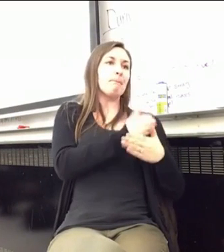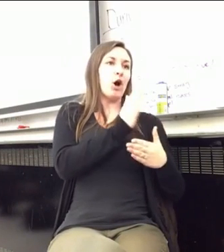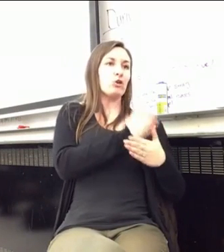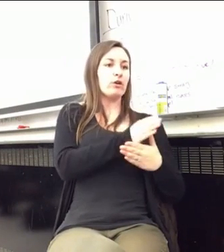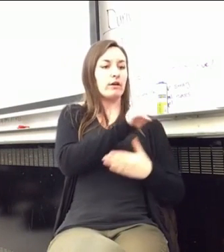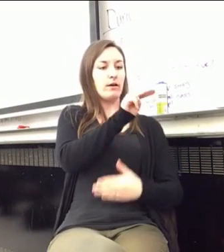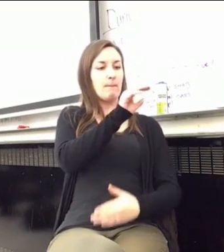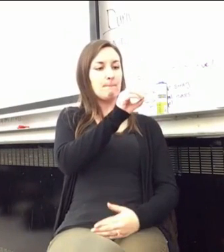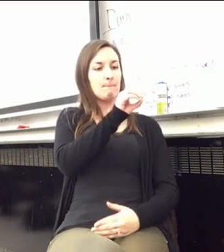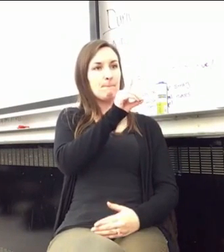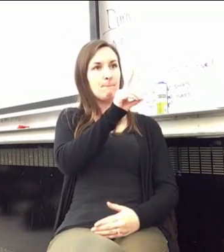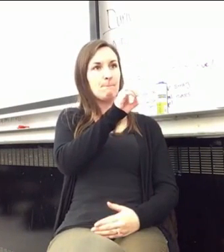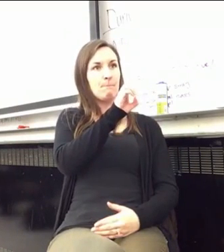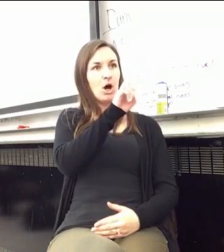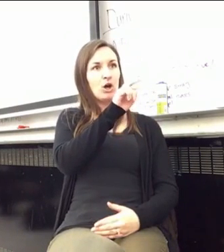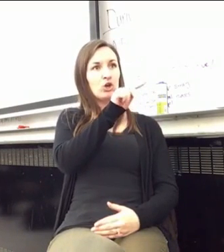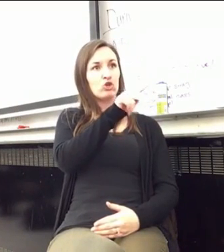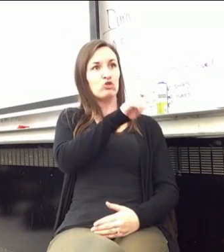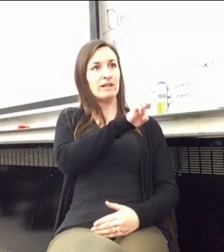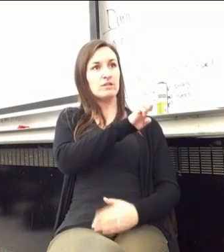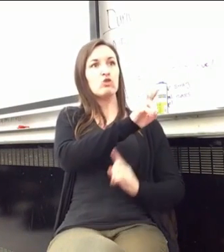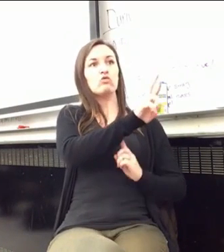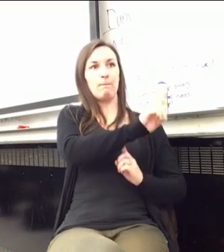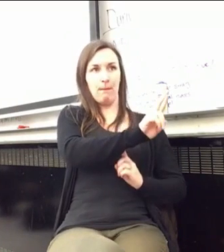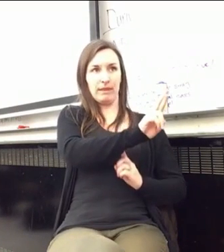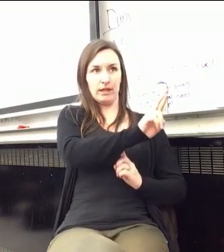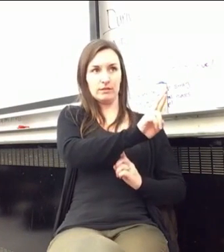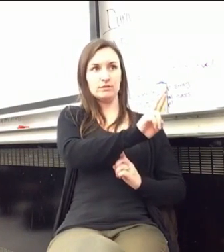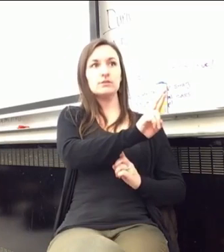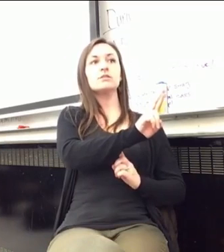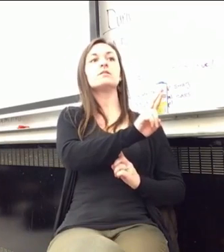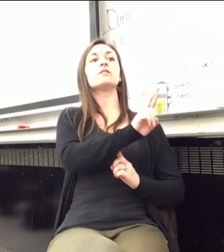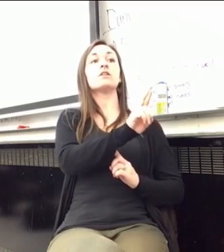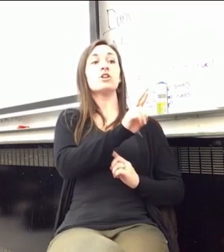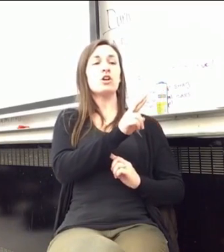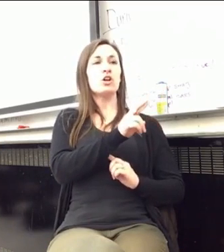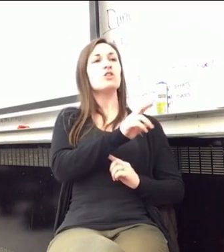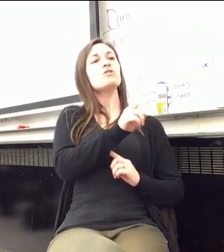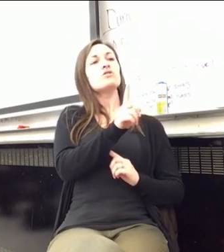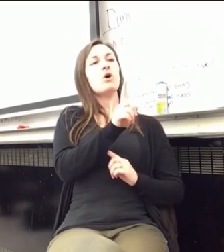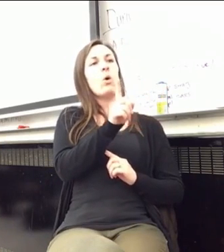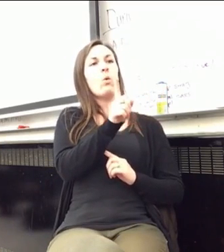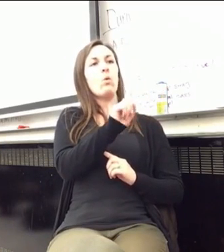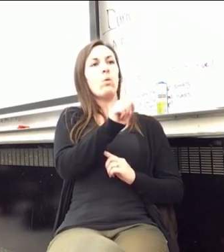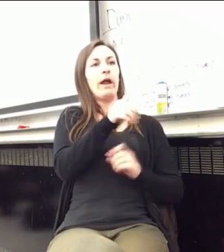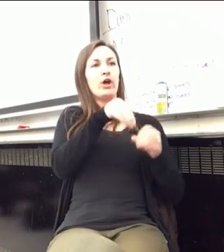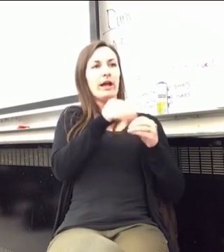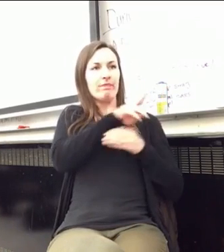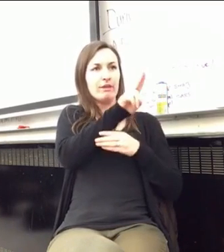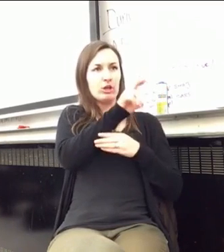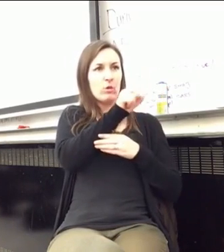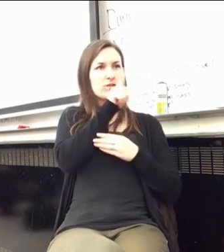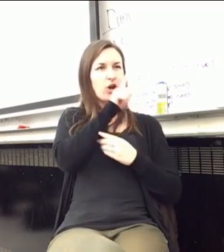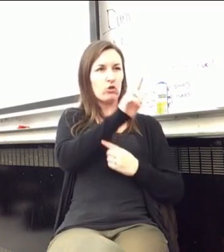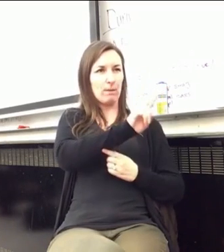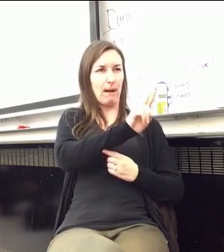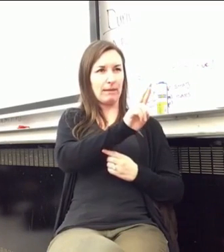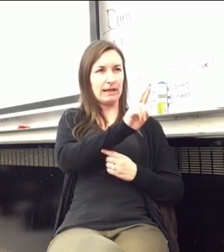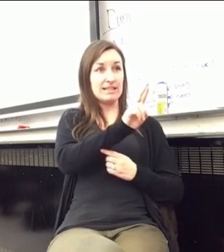Republicans. Now, remember, from what we know before, where in the United States are the Republicans mostly located